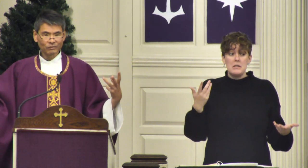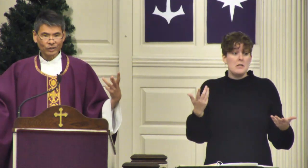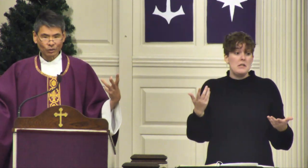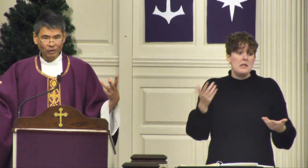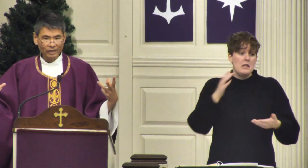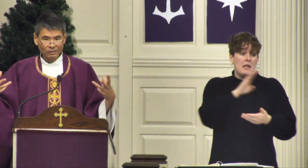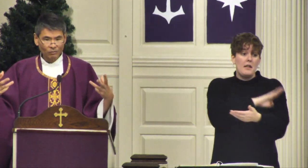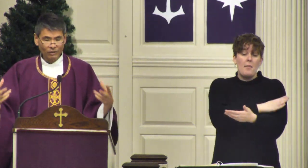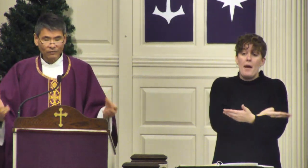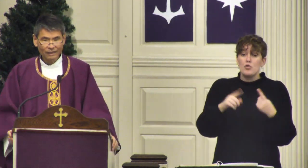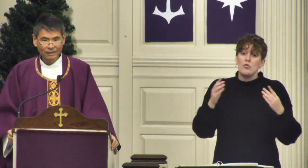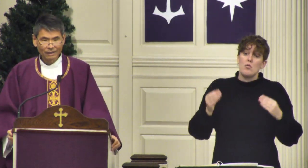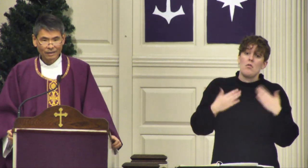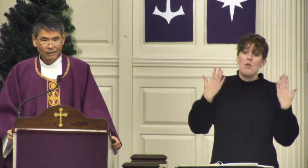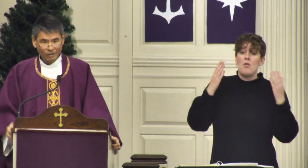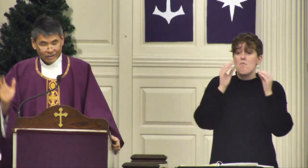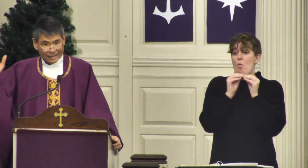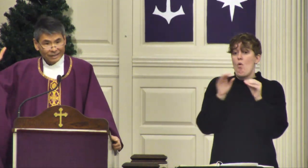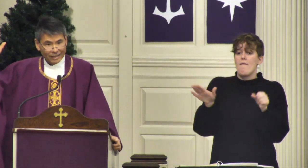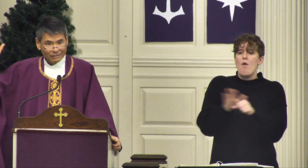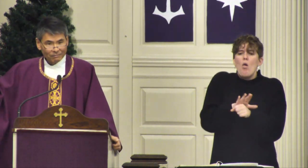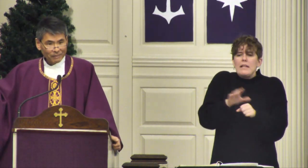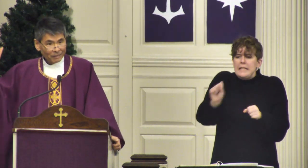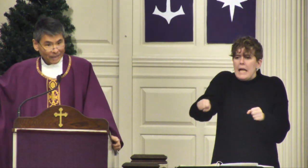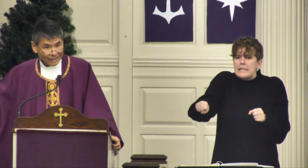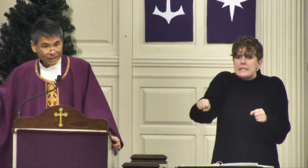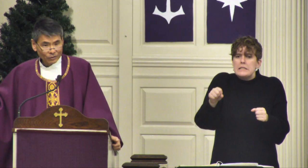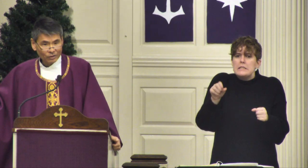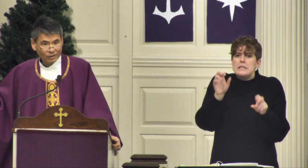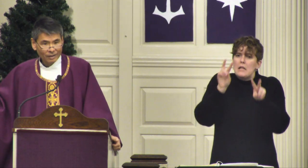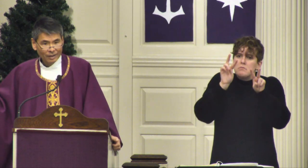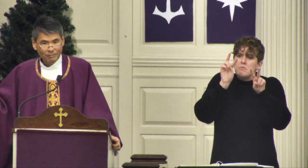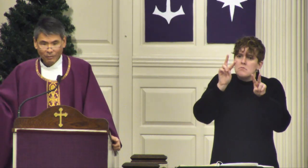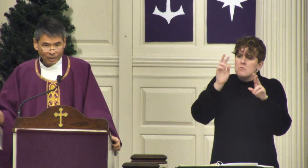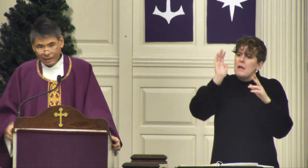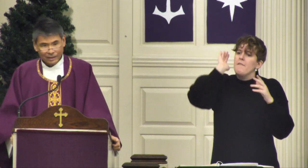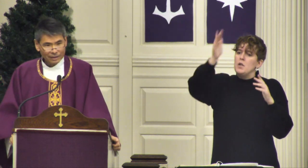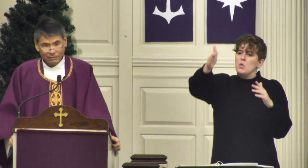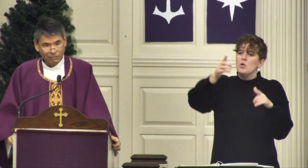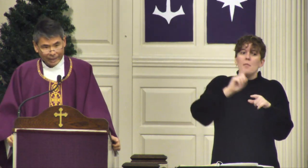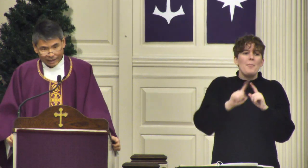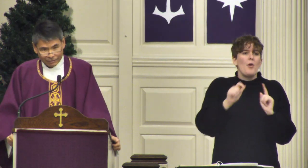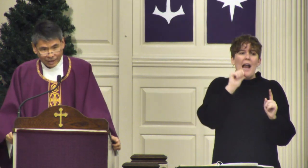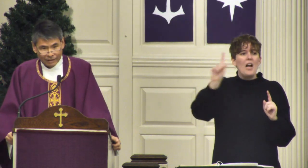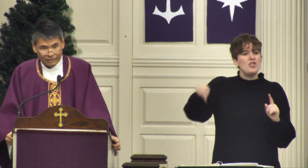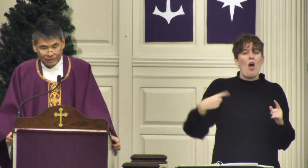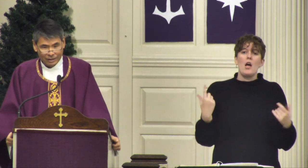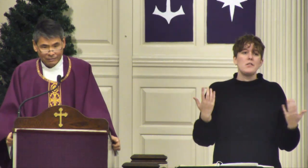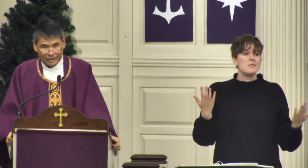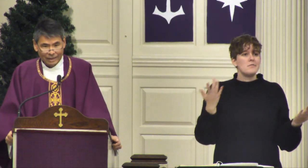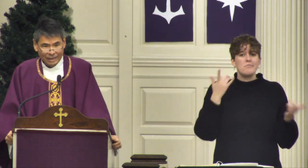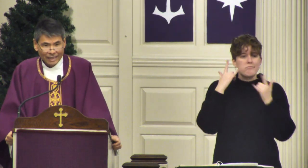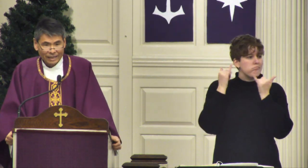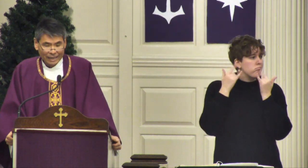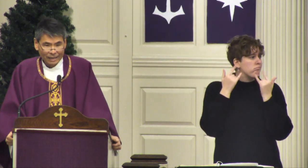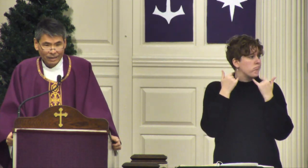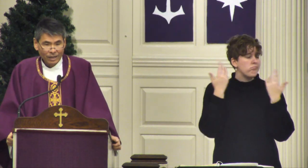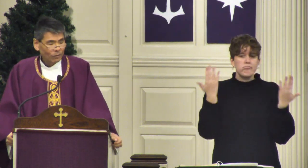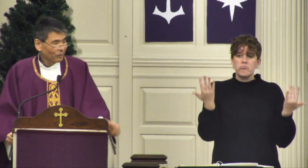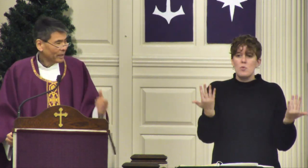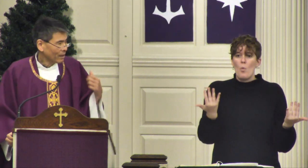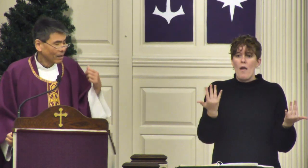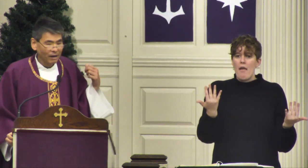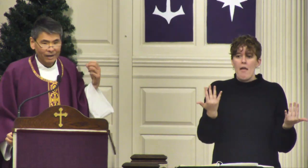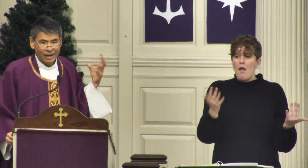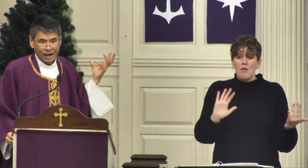power to rejoice more fully. Yes, that maybe that's in the future, but we're not just waiting around doing nothing.